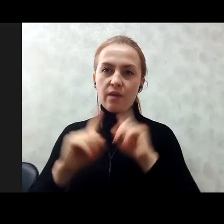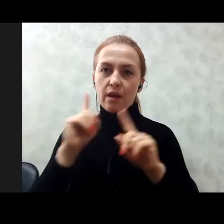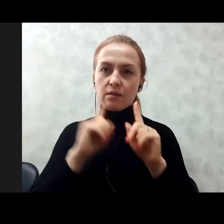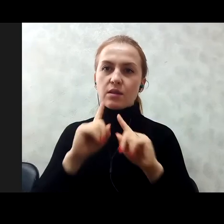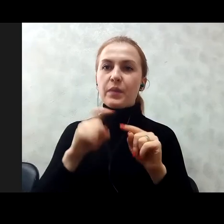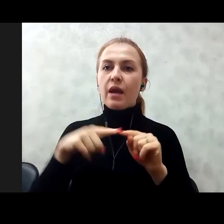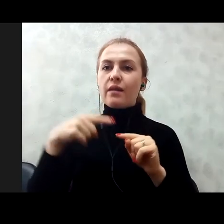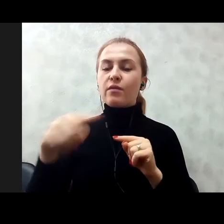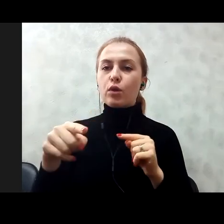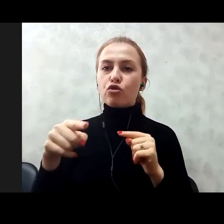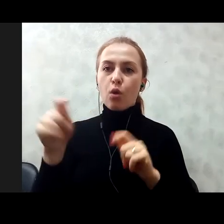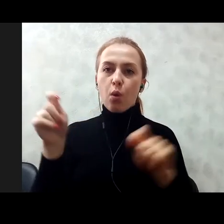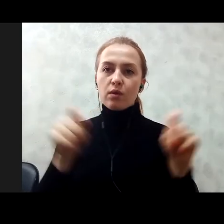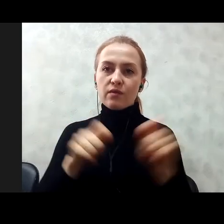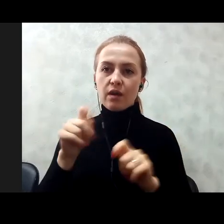on Monday.